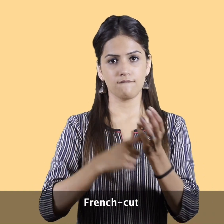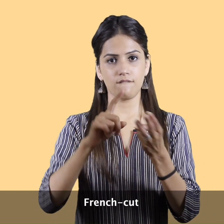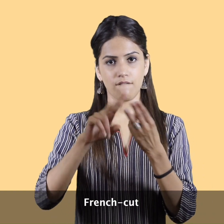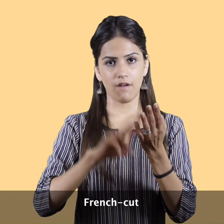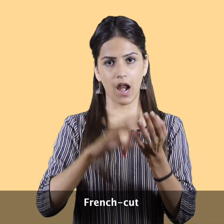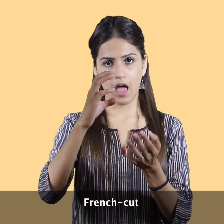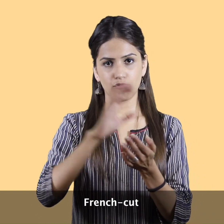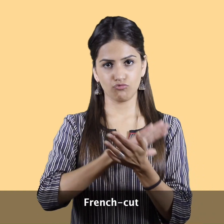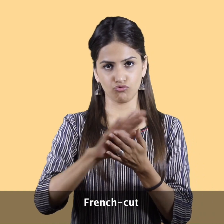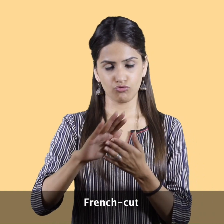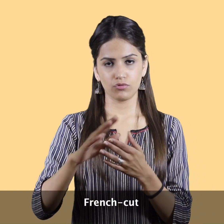French cut,